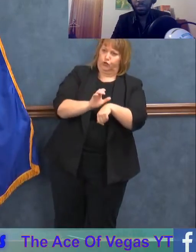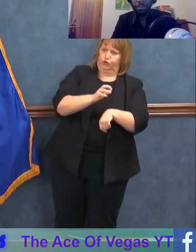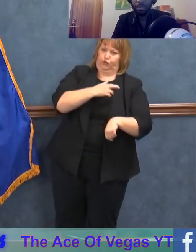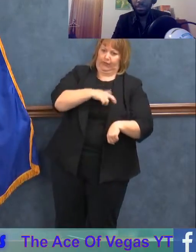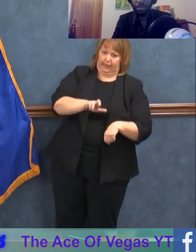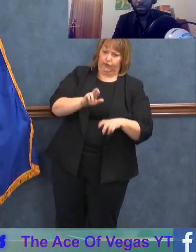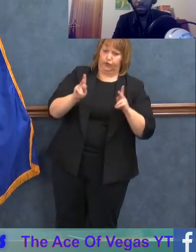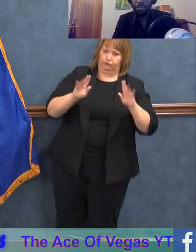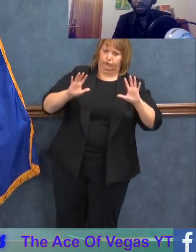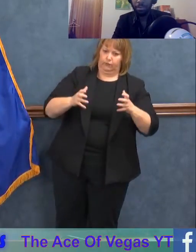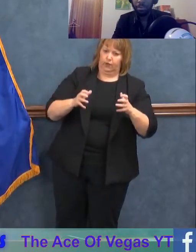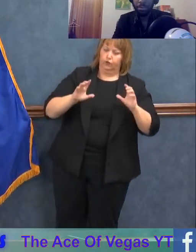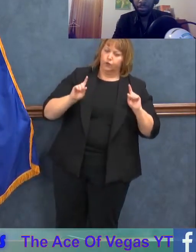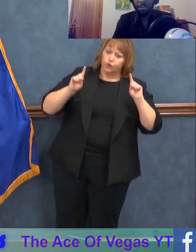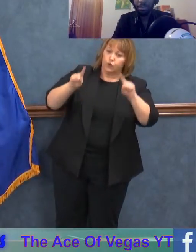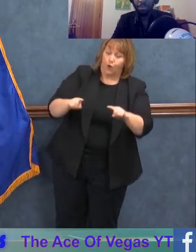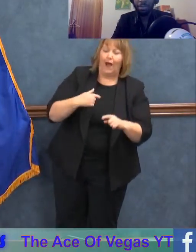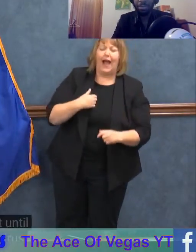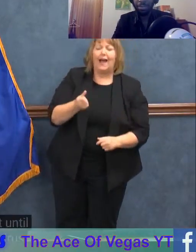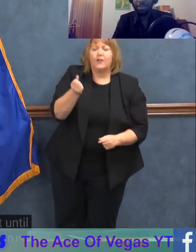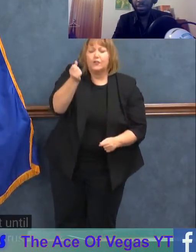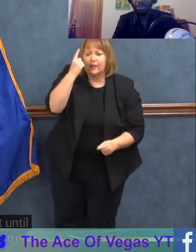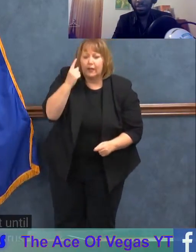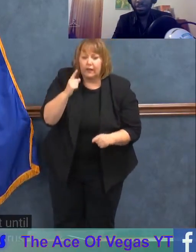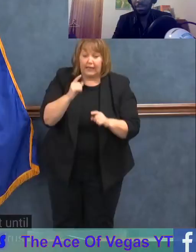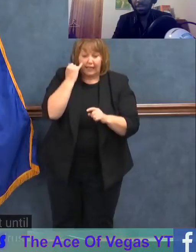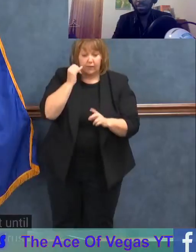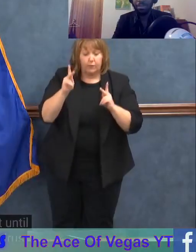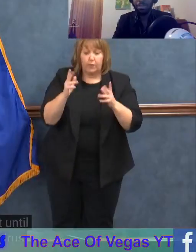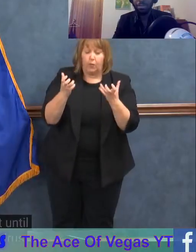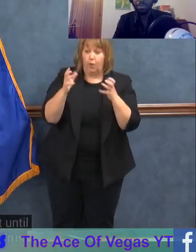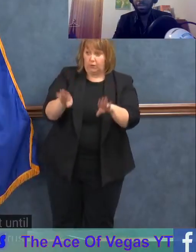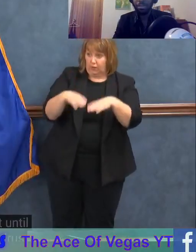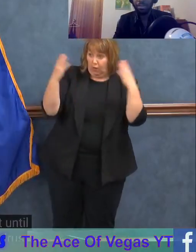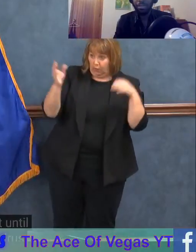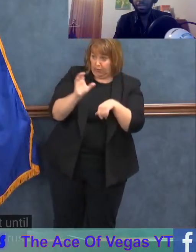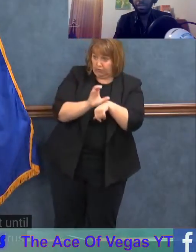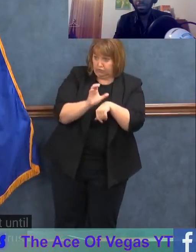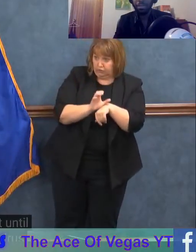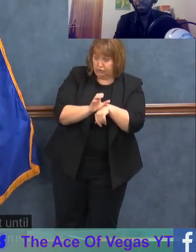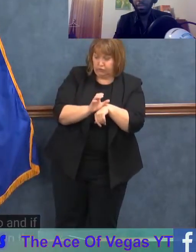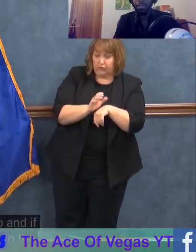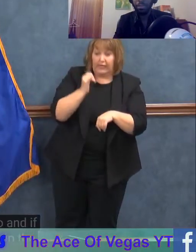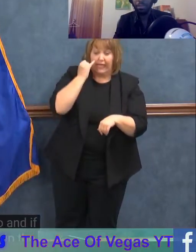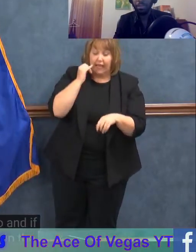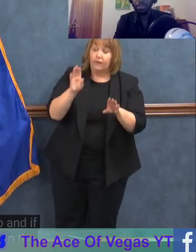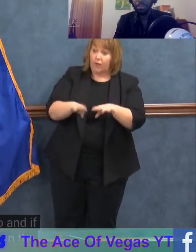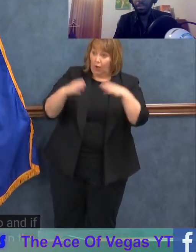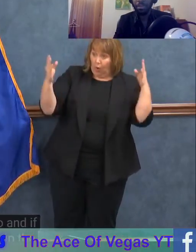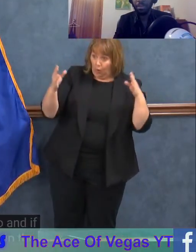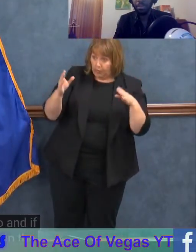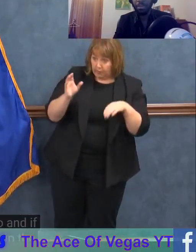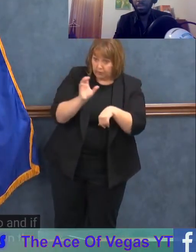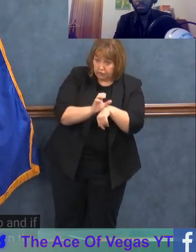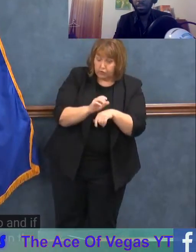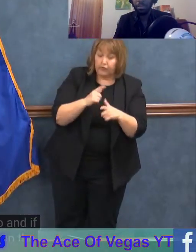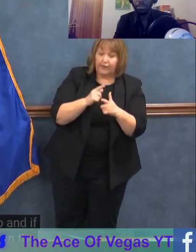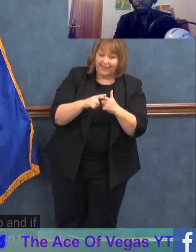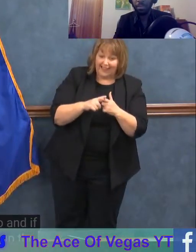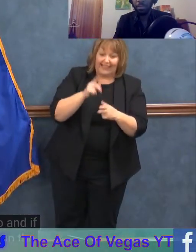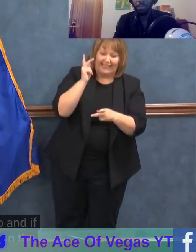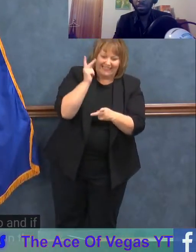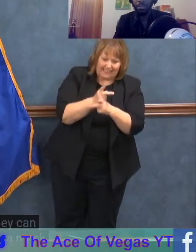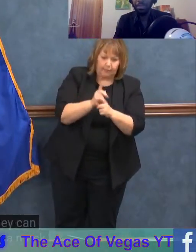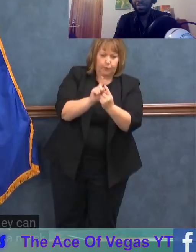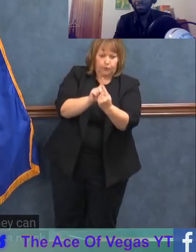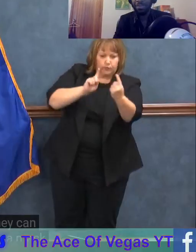do. And if people want to open up the churches, I can tell you, they can open up the churches. Wear a mask, practice social distancing, and